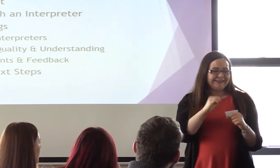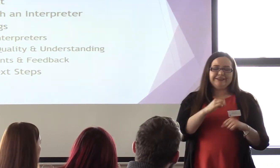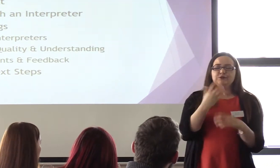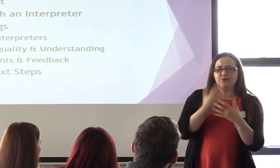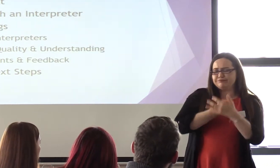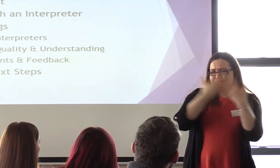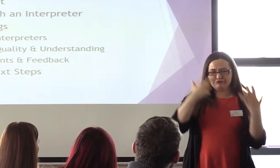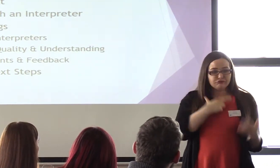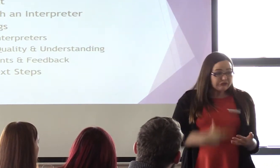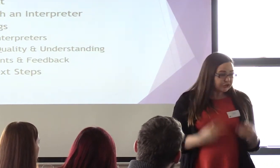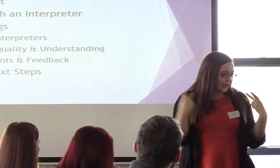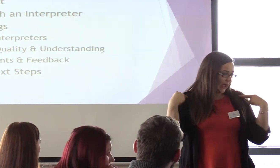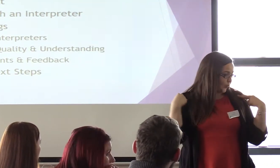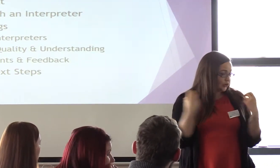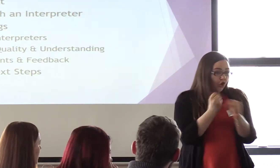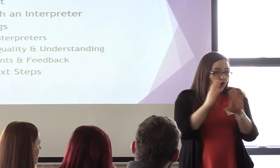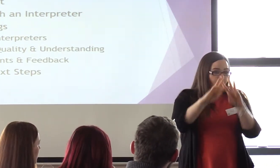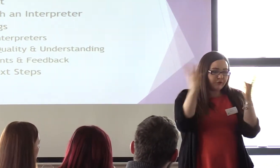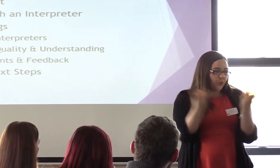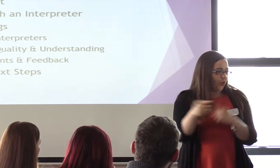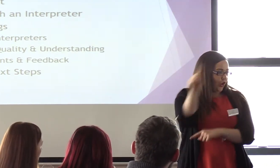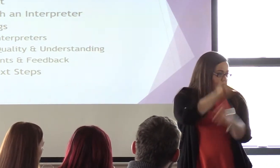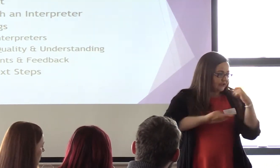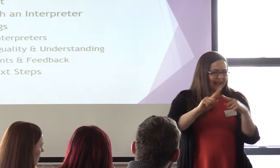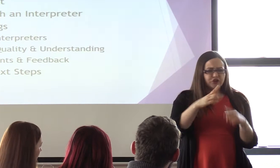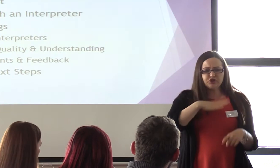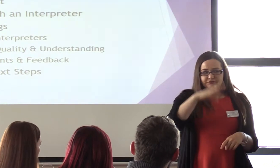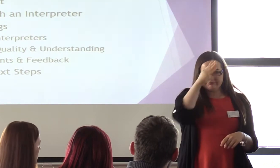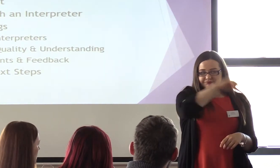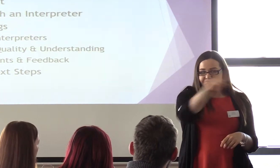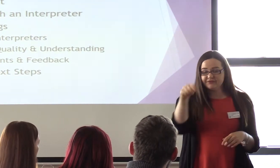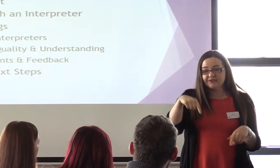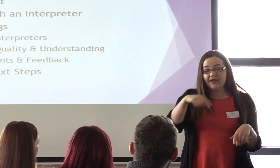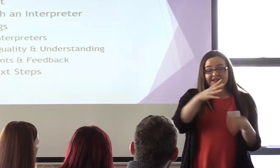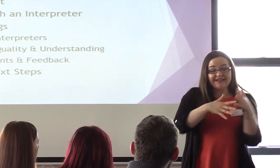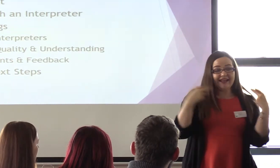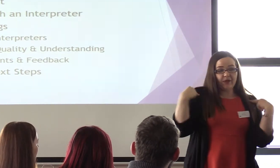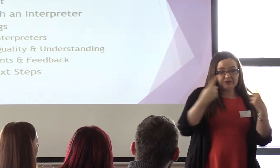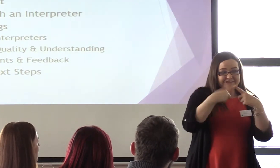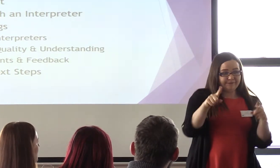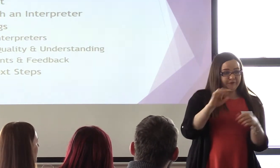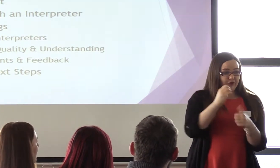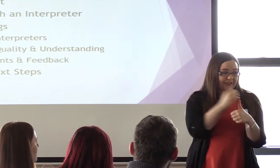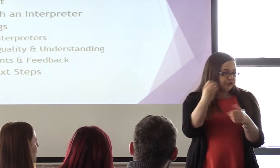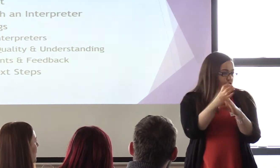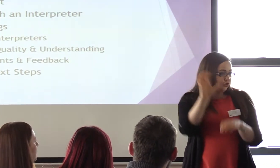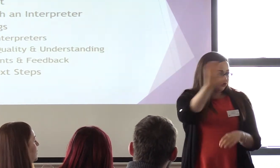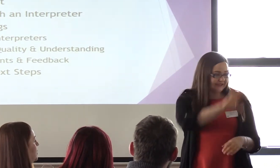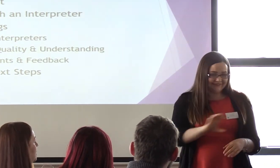visual language. It uses different modalities. It's a rich language that's used all over the world. And I just want to let you know that for each